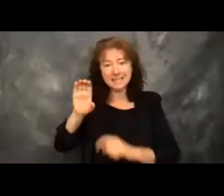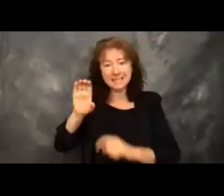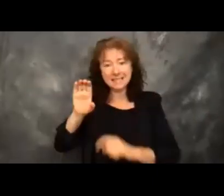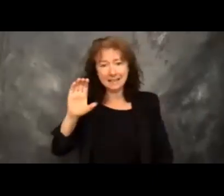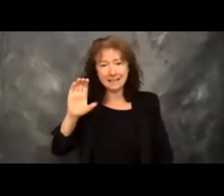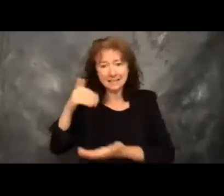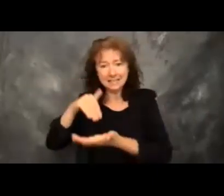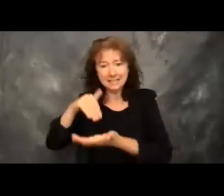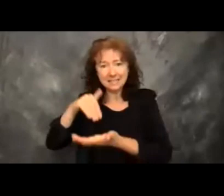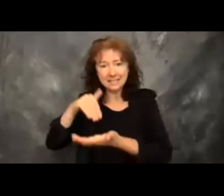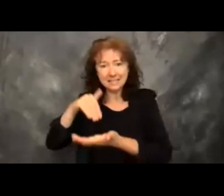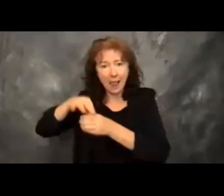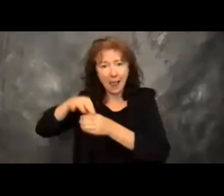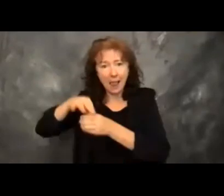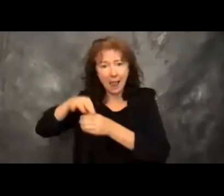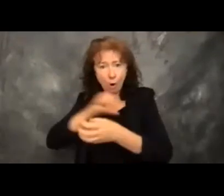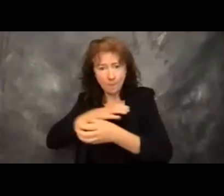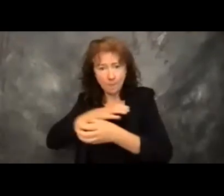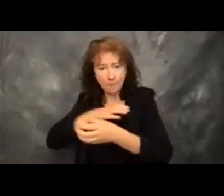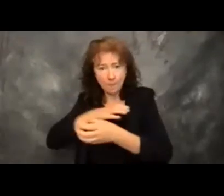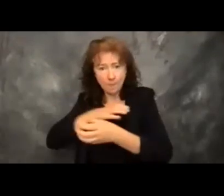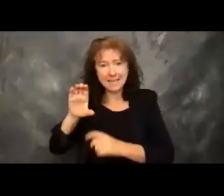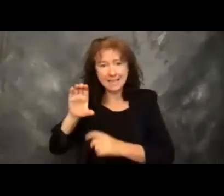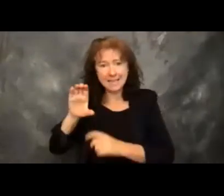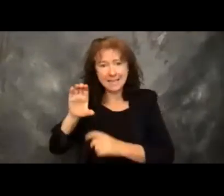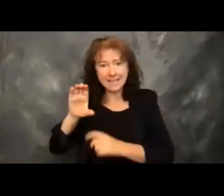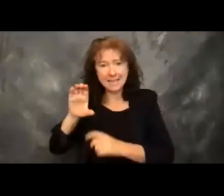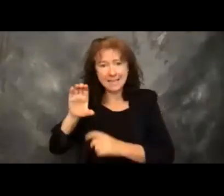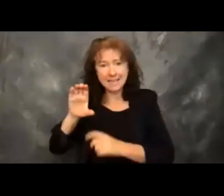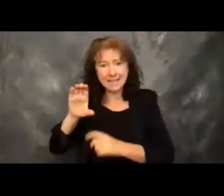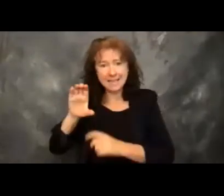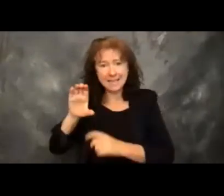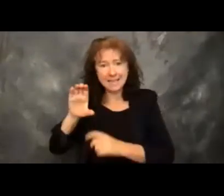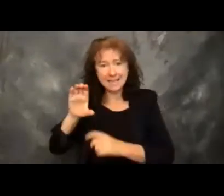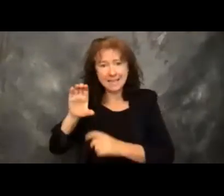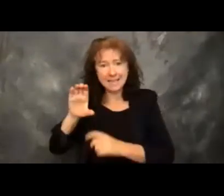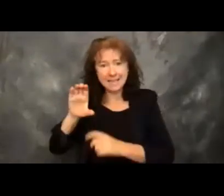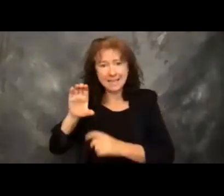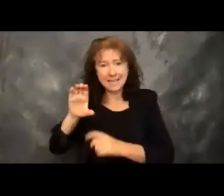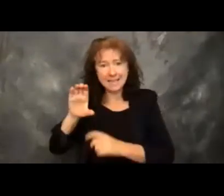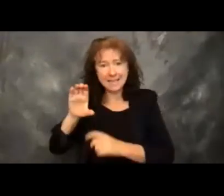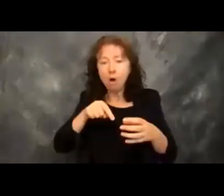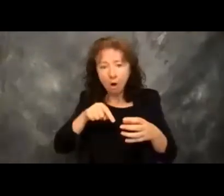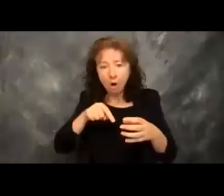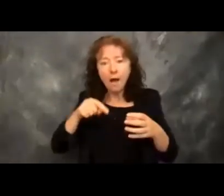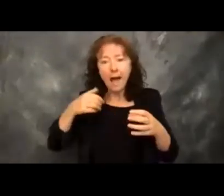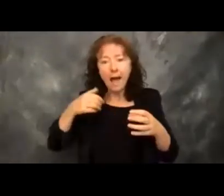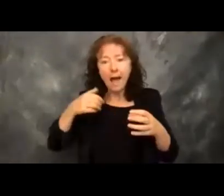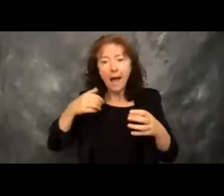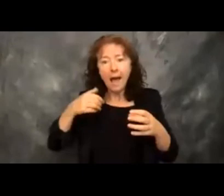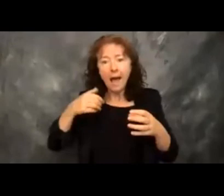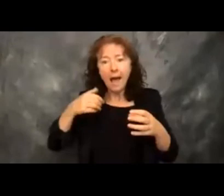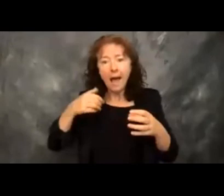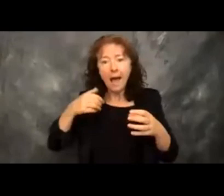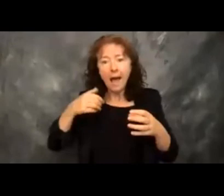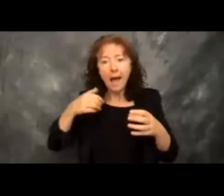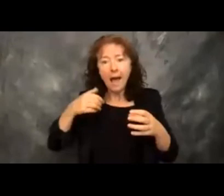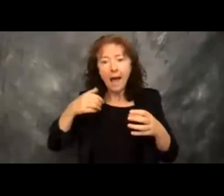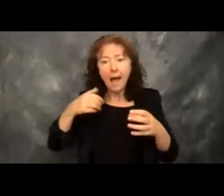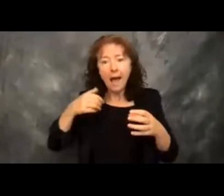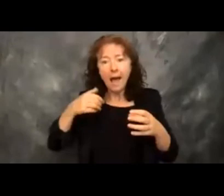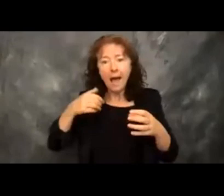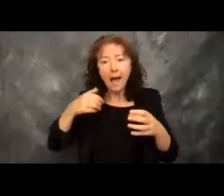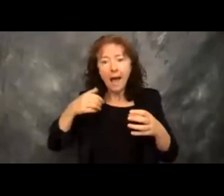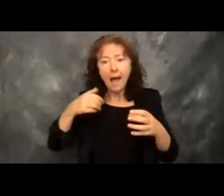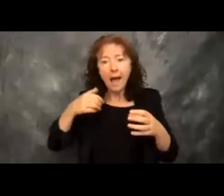that it contains as members of Central Election Commission